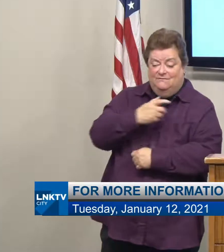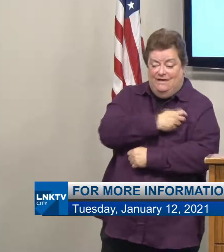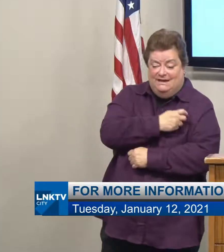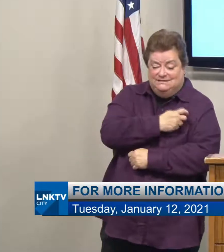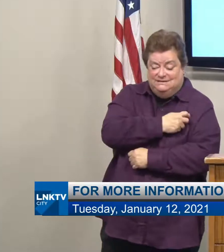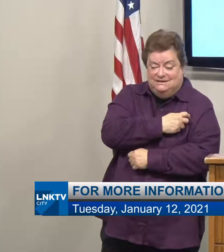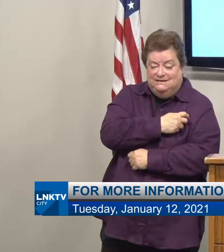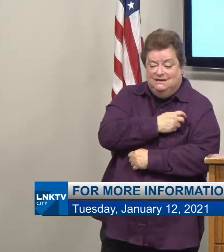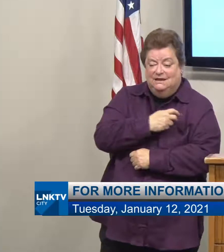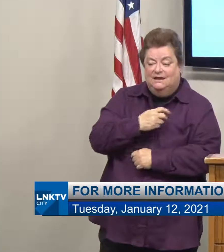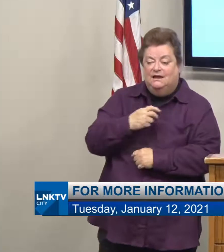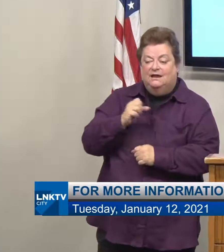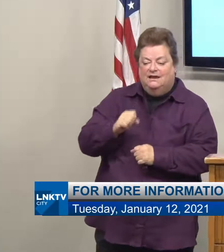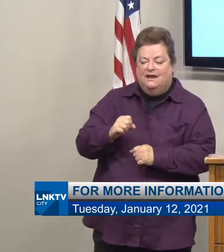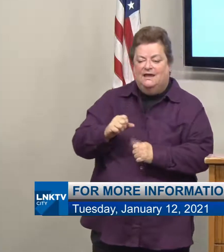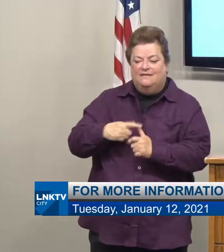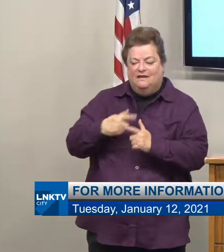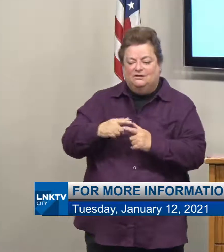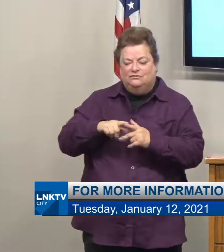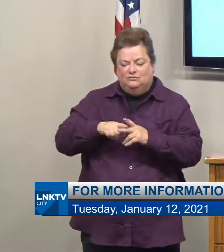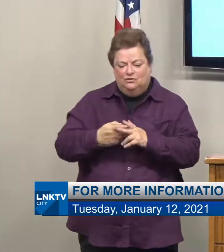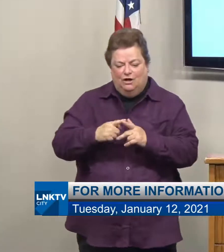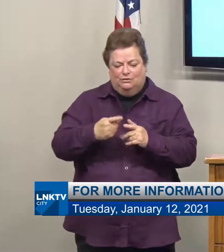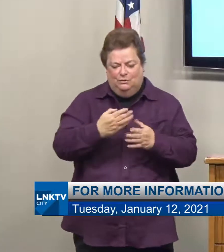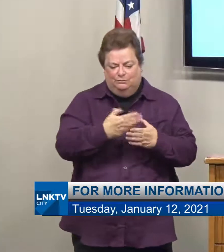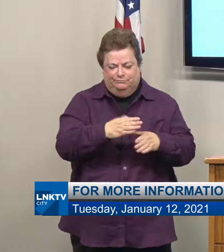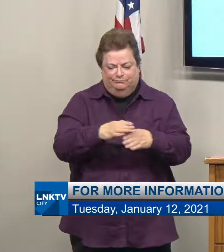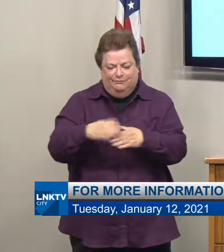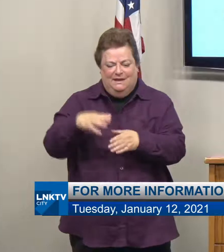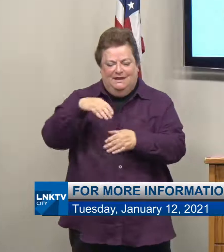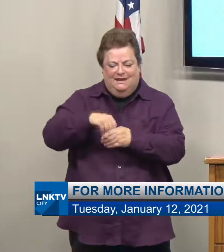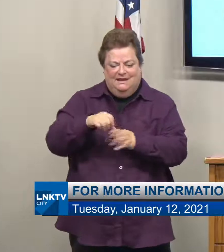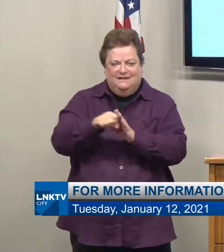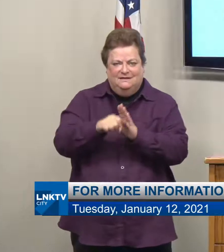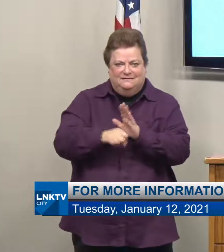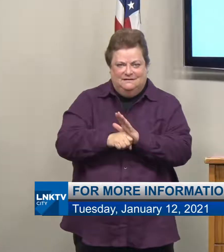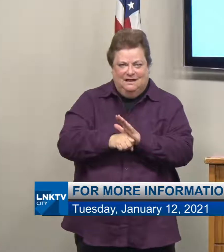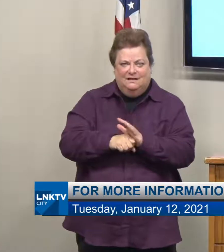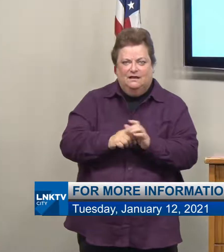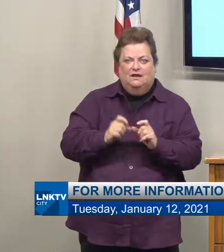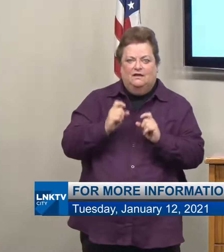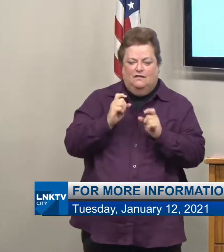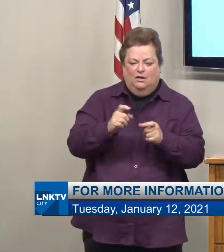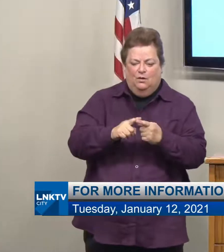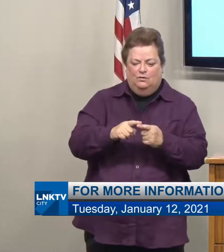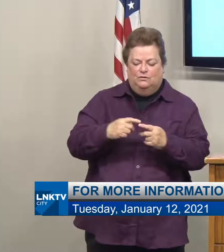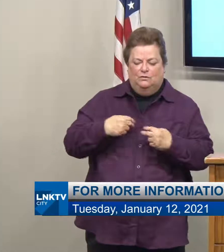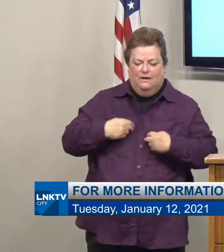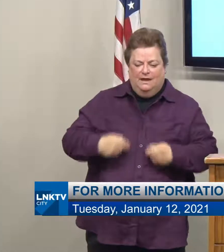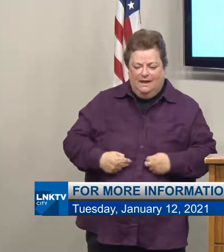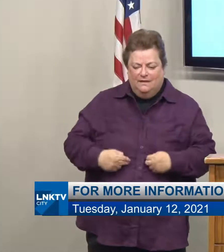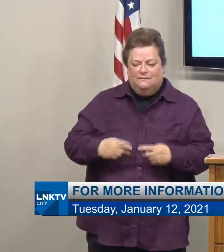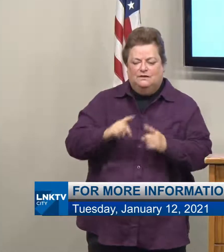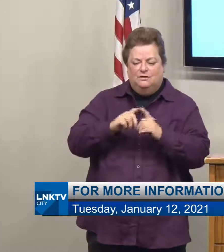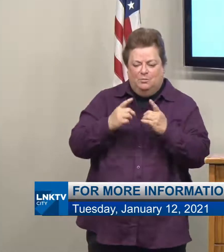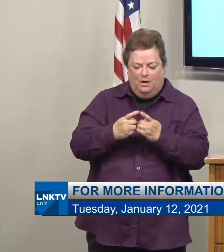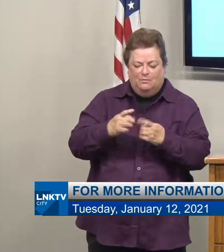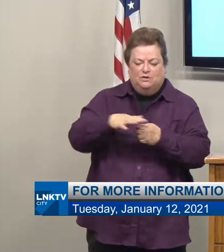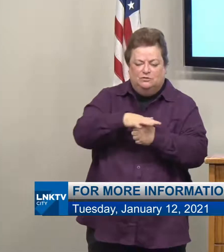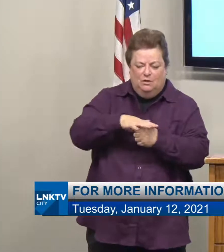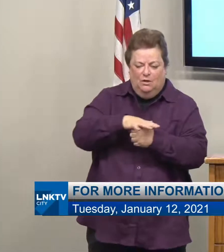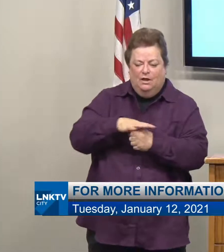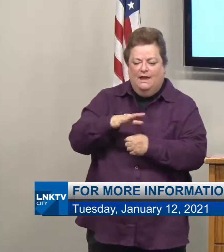allocate vaccine within Nebraska. Allocations go directly to the healthcare systems, local health departments, and the